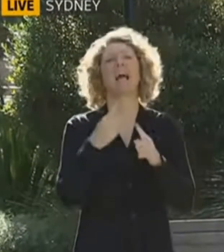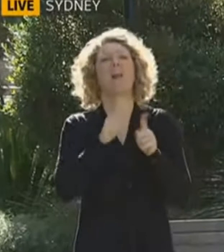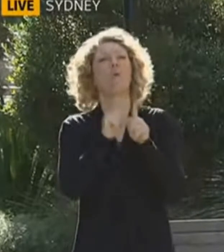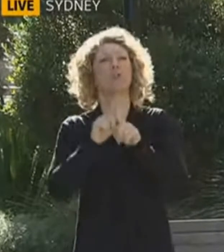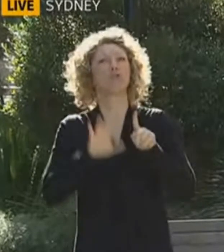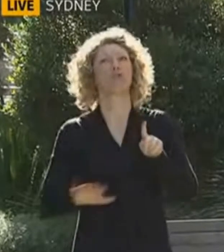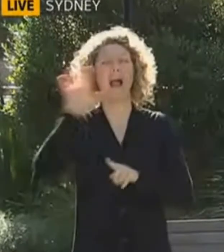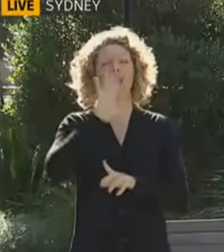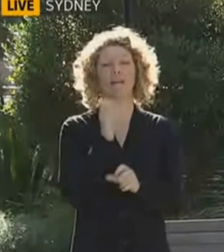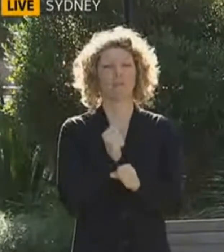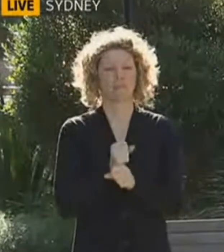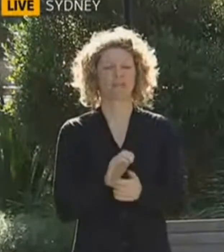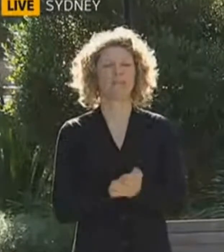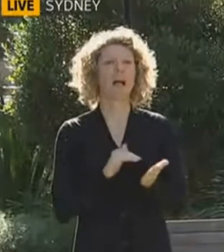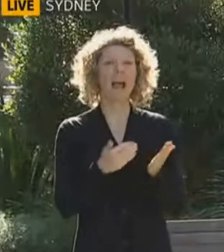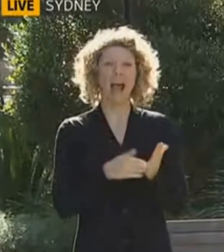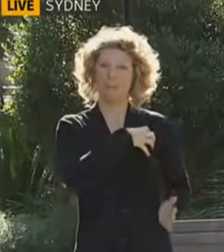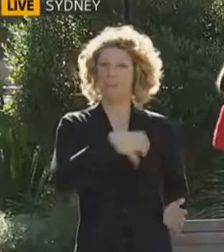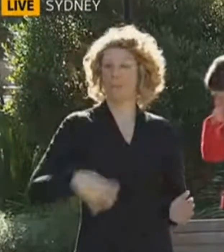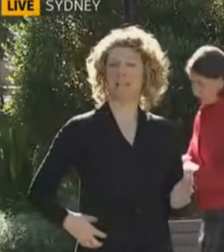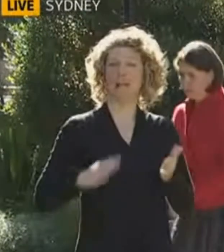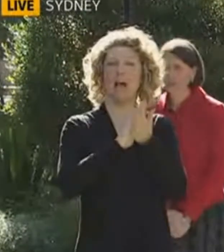Hazzard. Thank you, Premier.